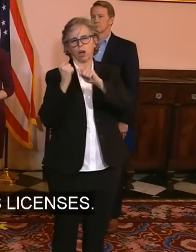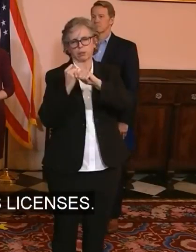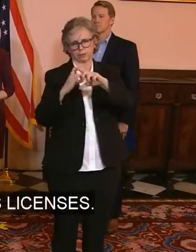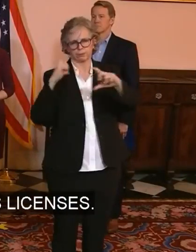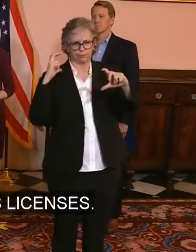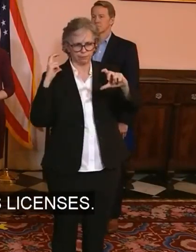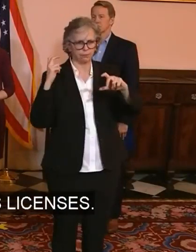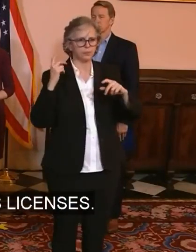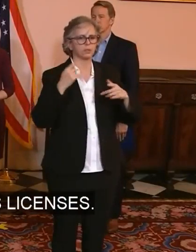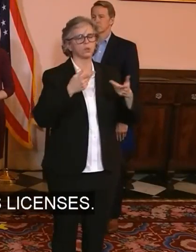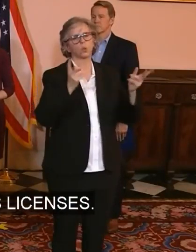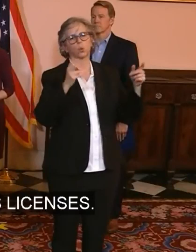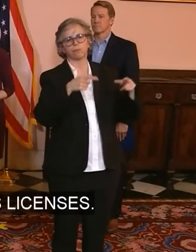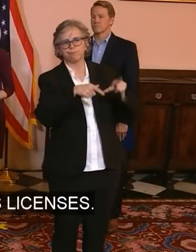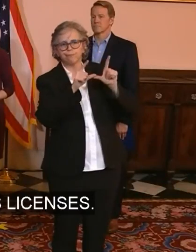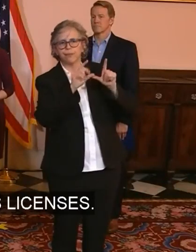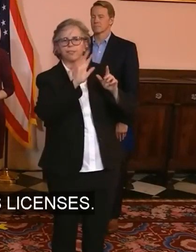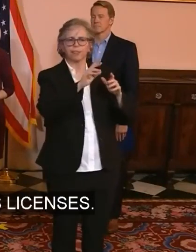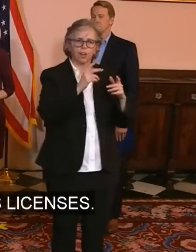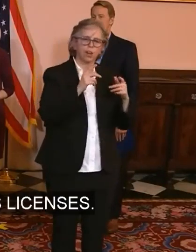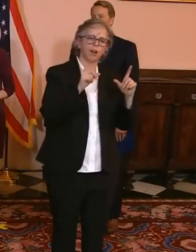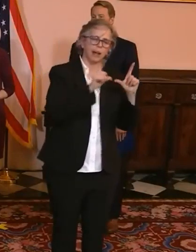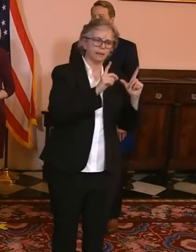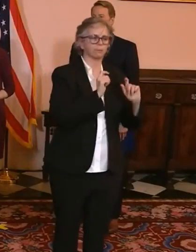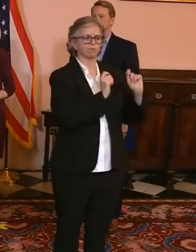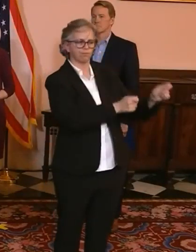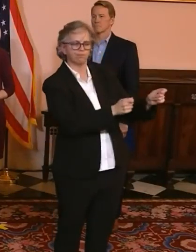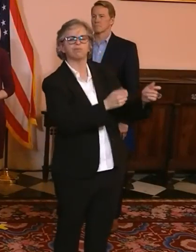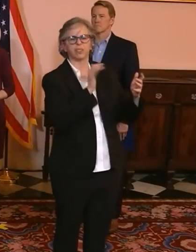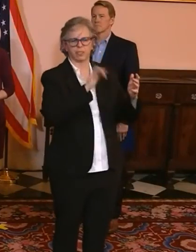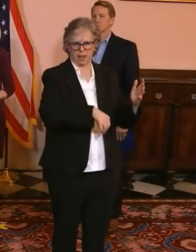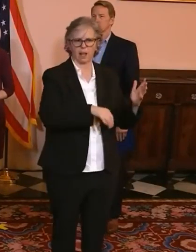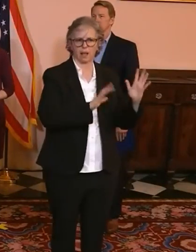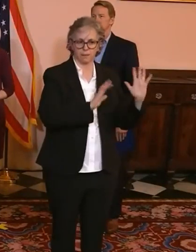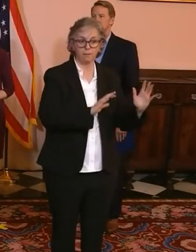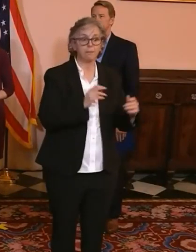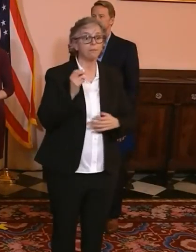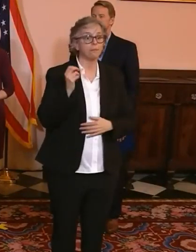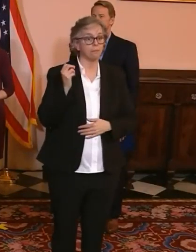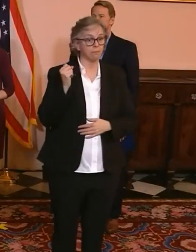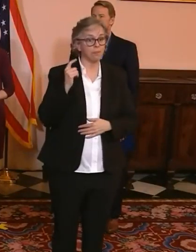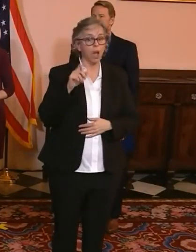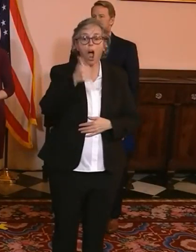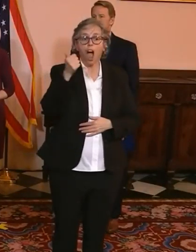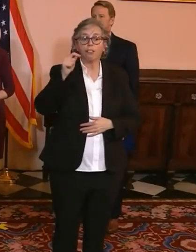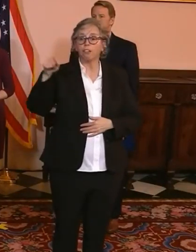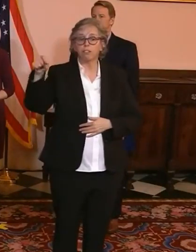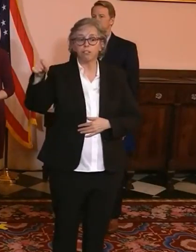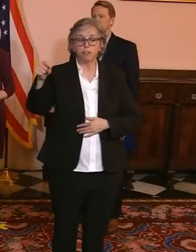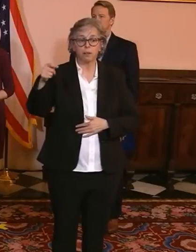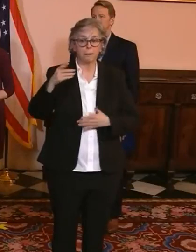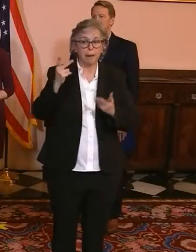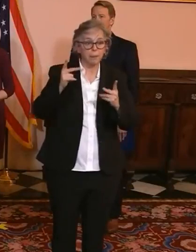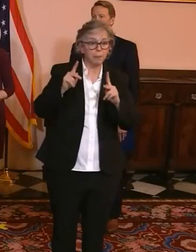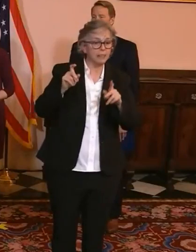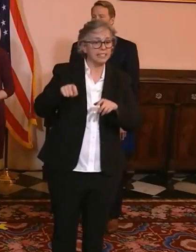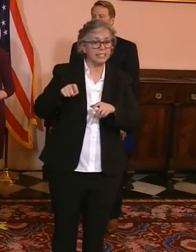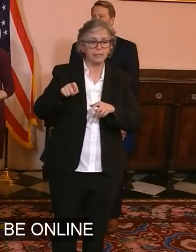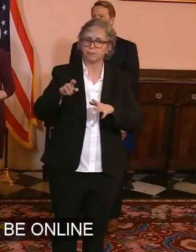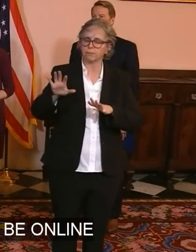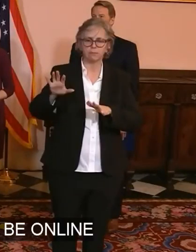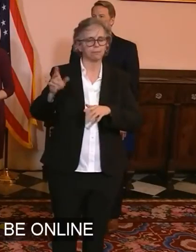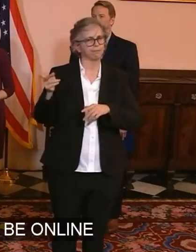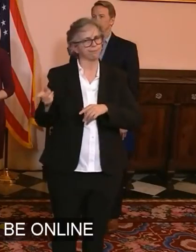the licenses for the CDLs. All other services will be online or by